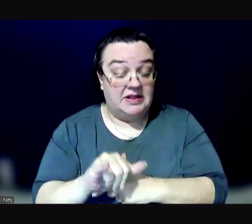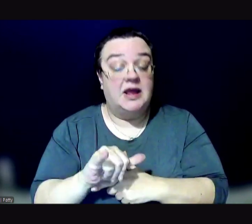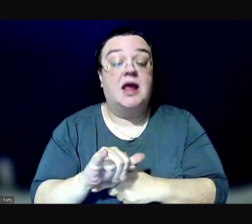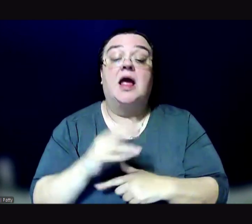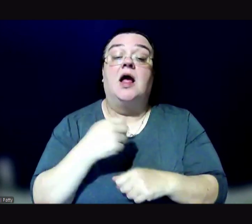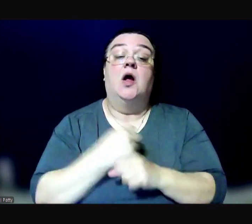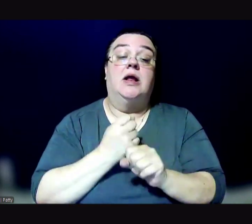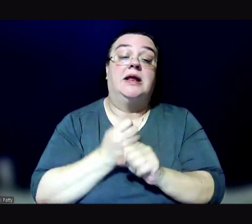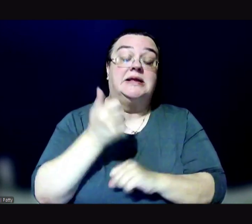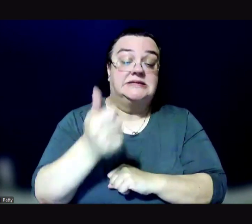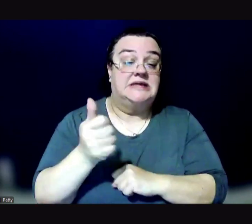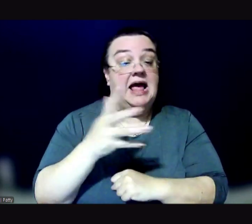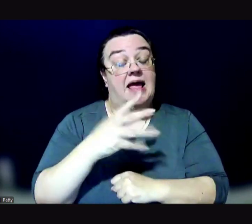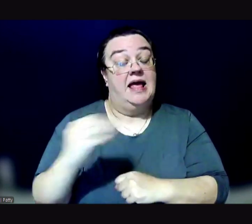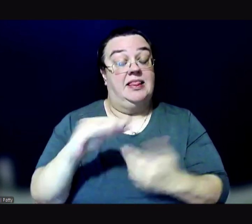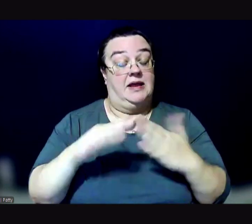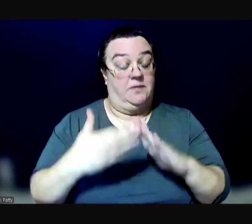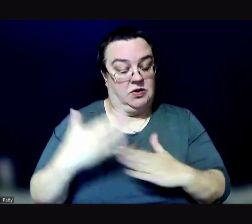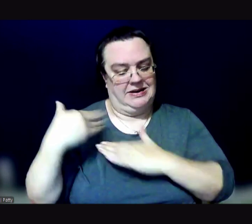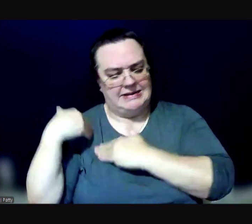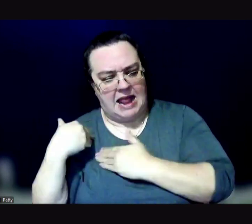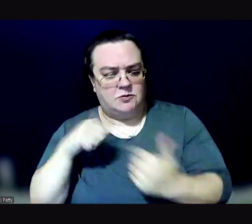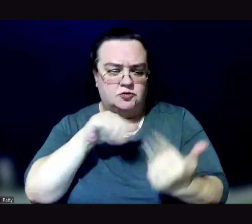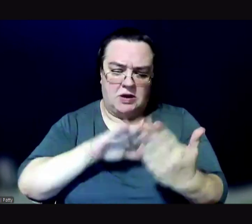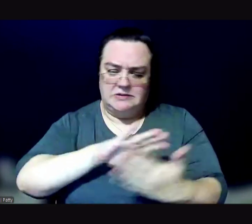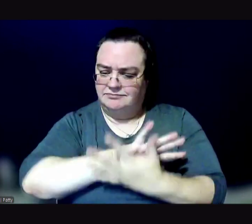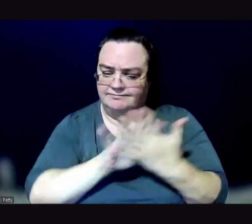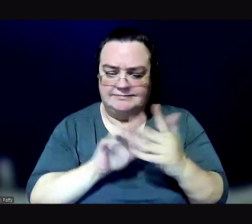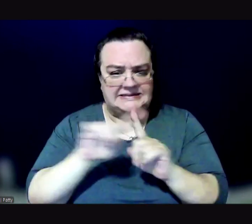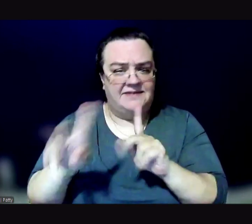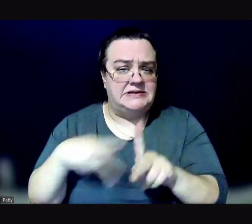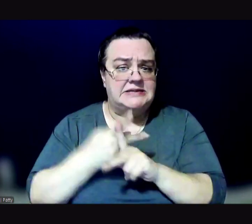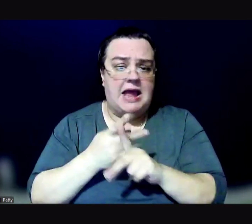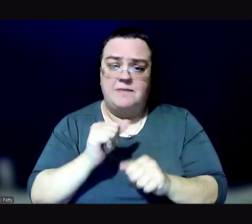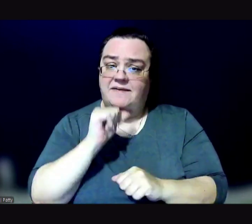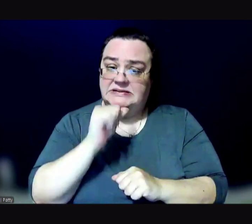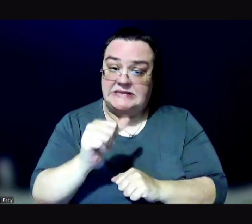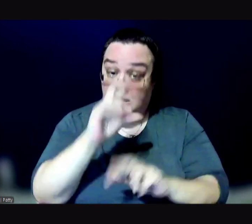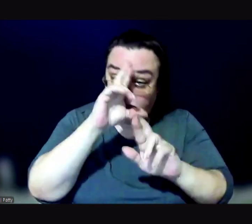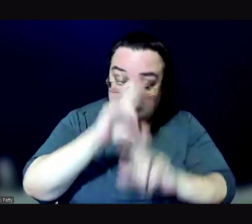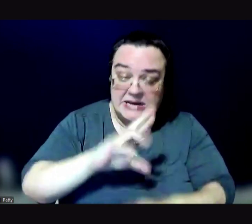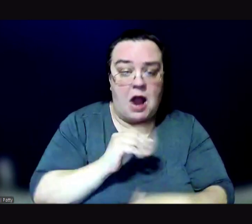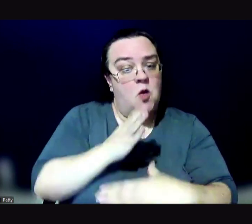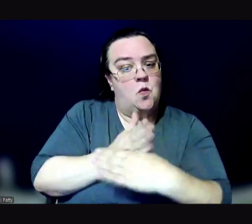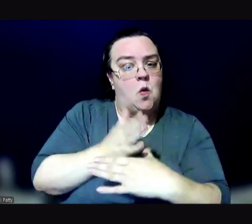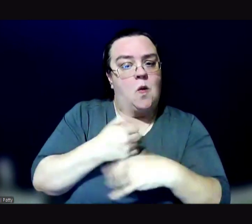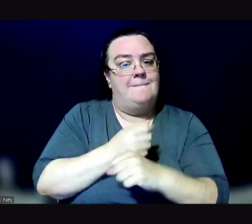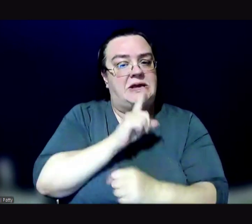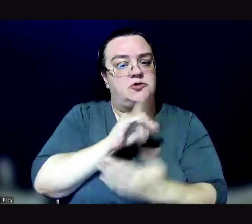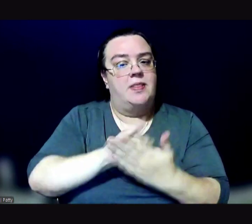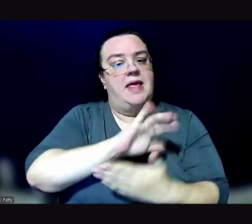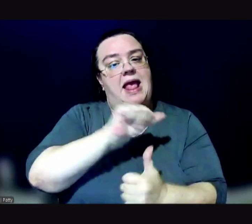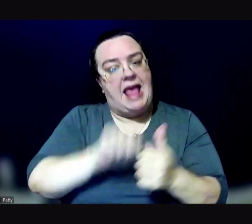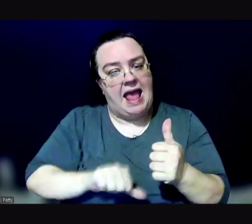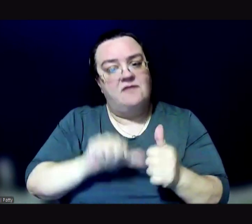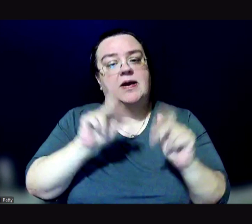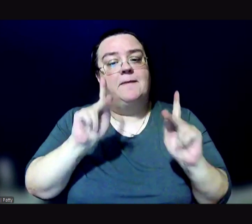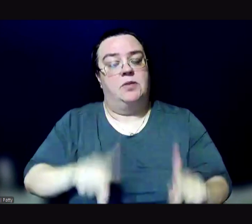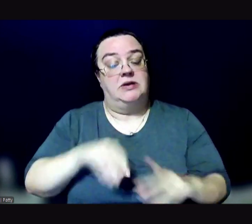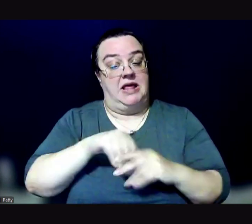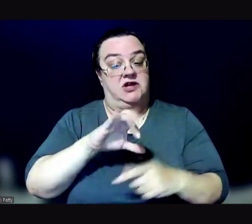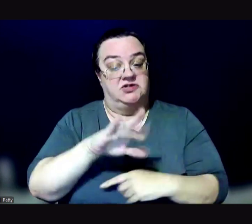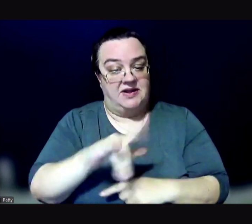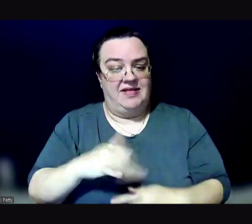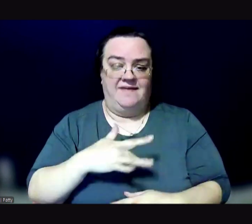and the community accountable to address all types of disrespect and harassment to ensure that every part of Cheverly feels safe in this uncertain